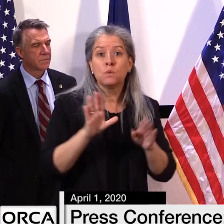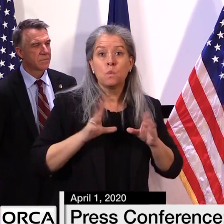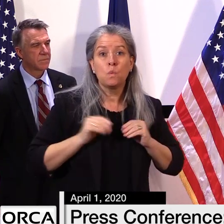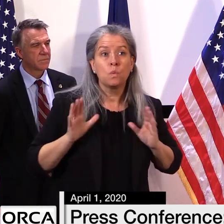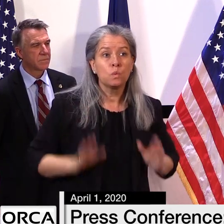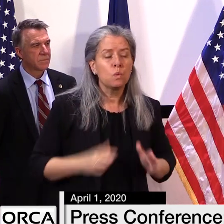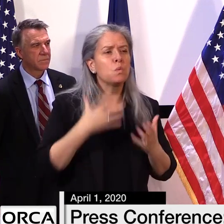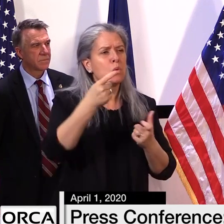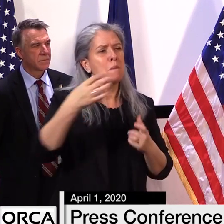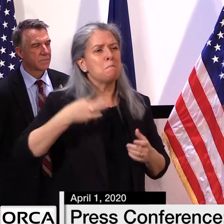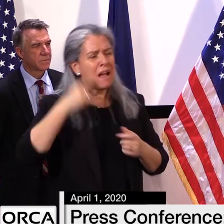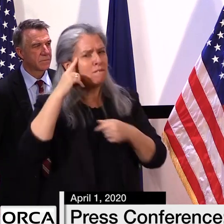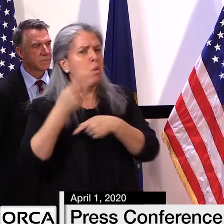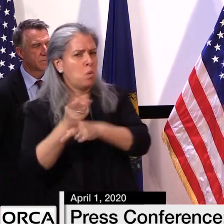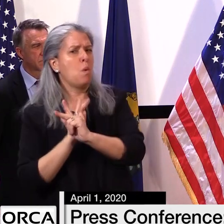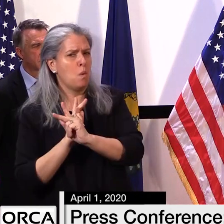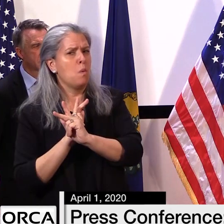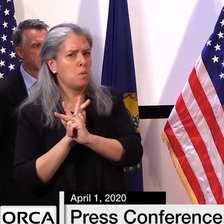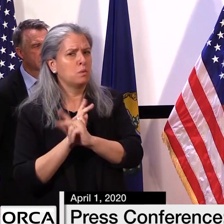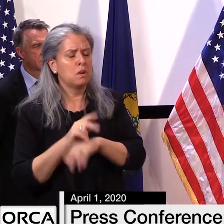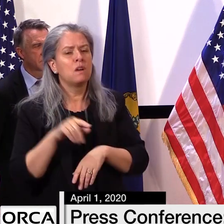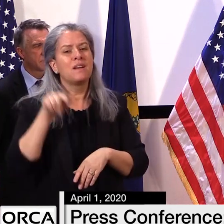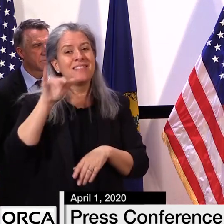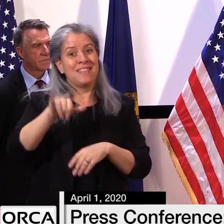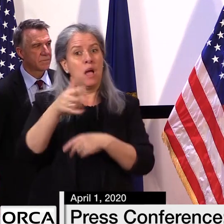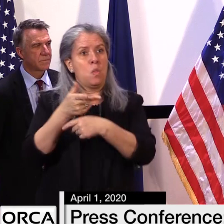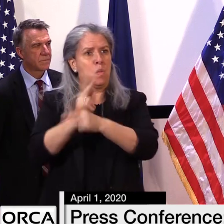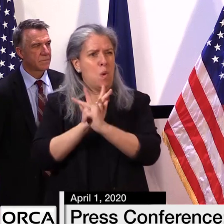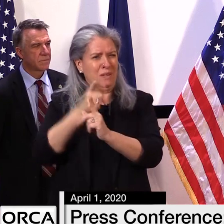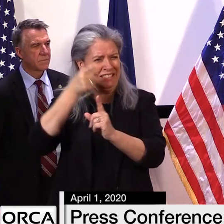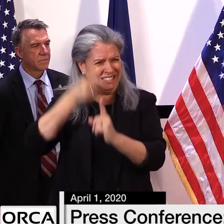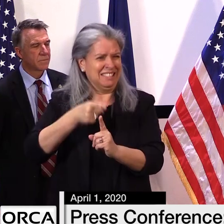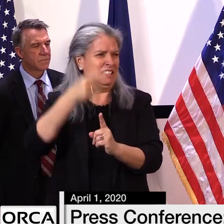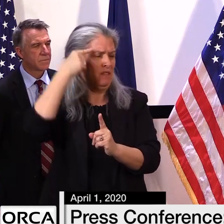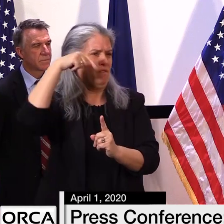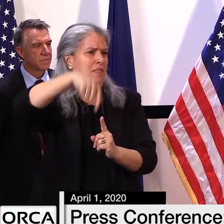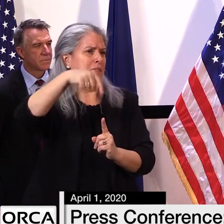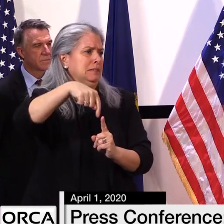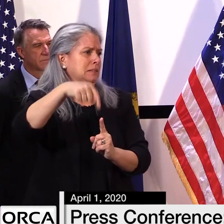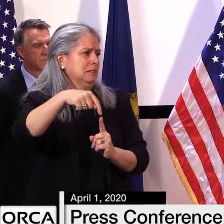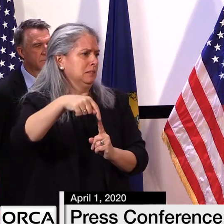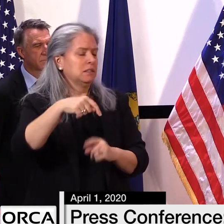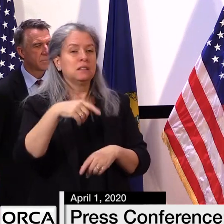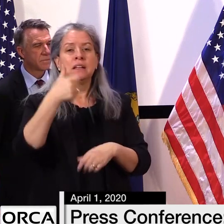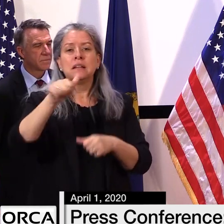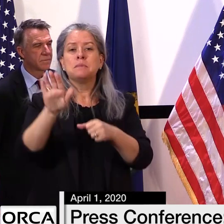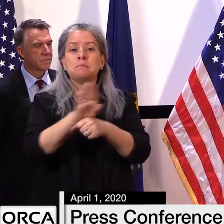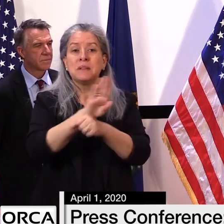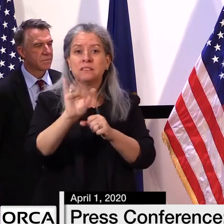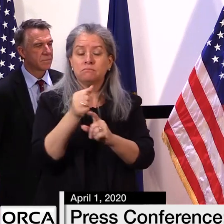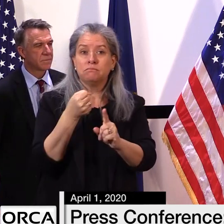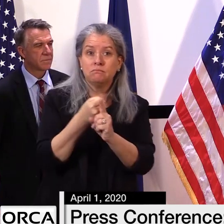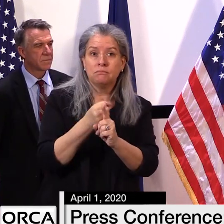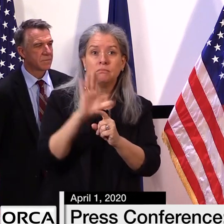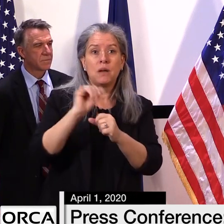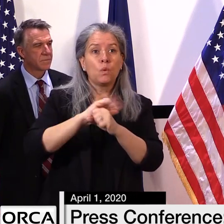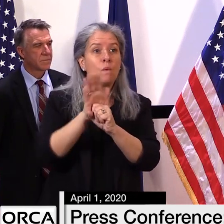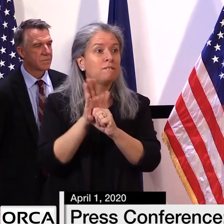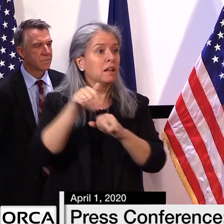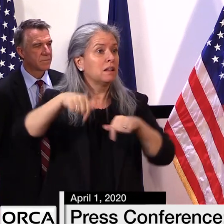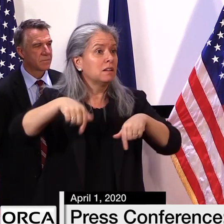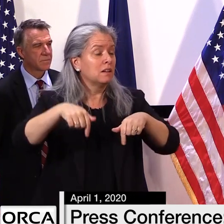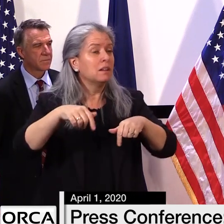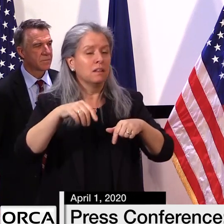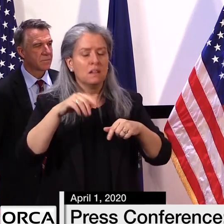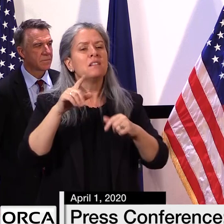Disaster Loan. By applying for this loan, a business harmed by COVID-19 is also eligible